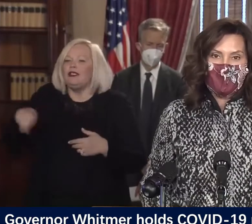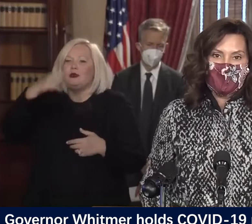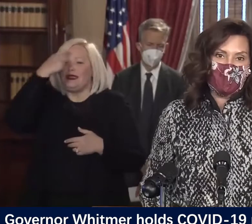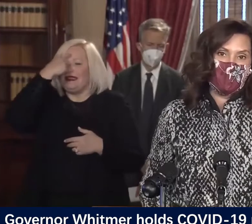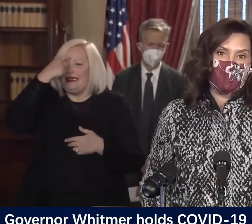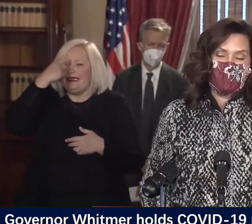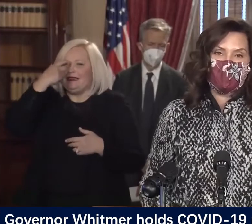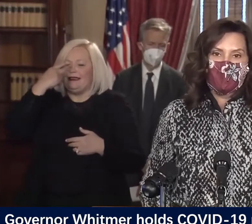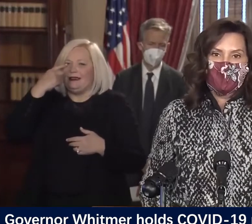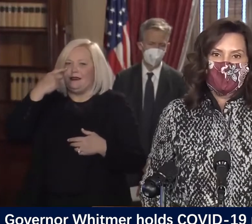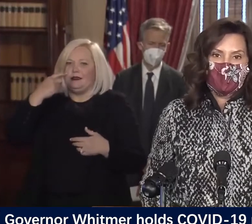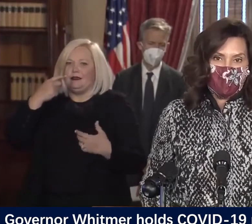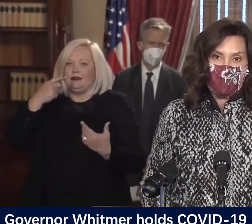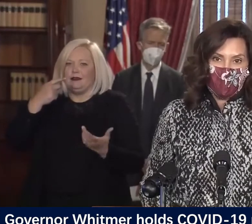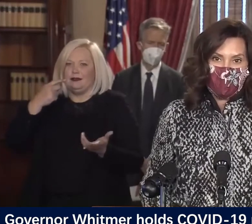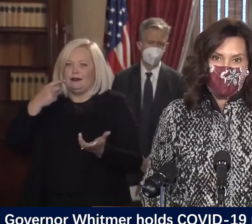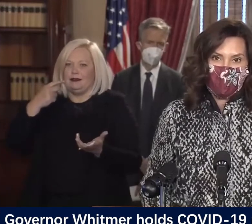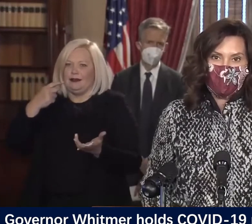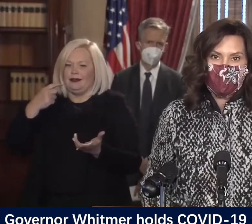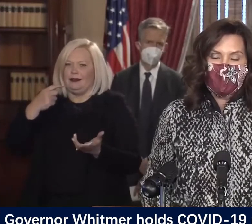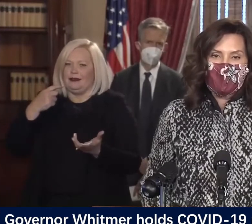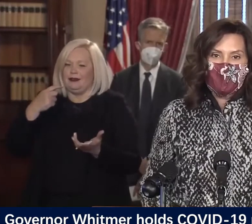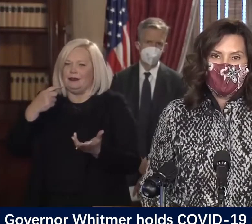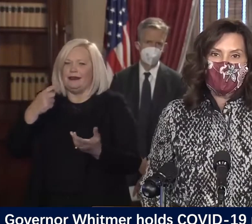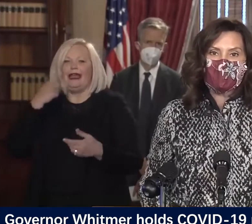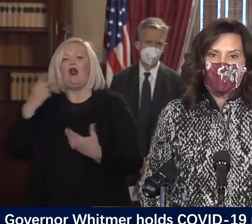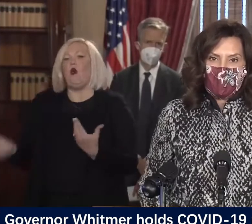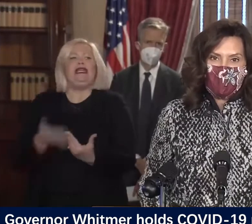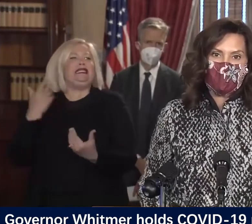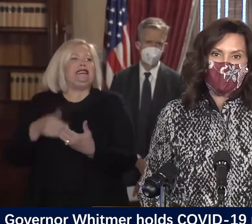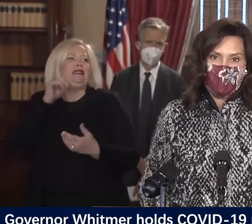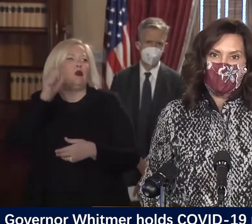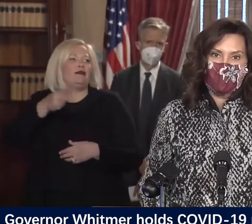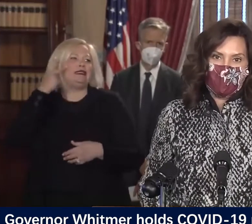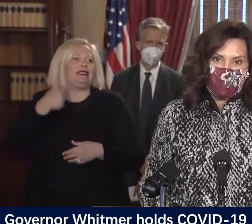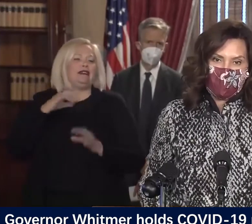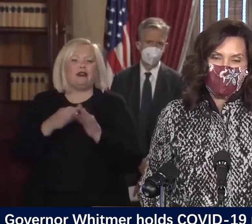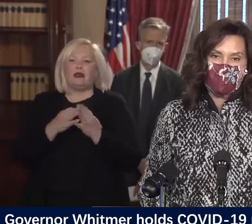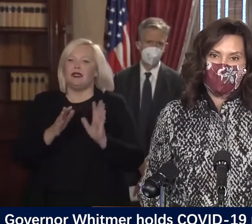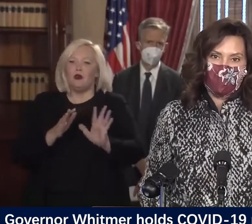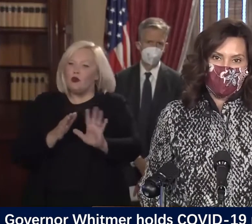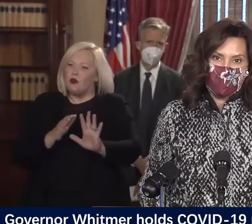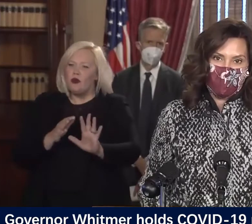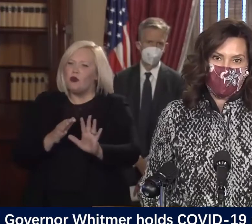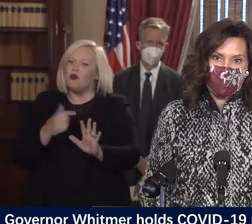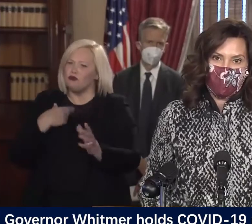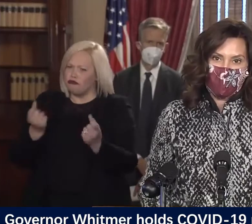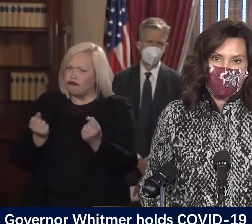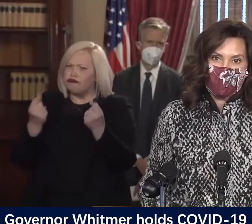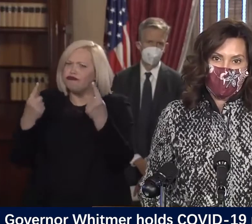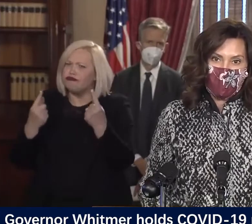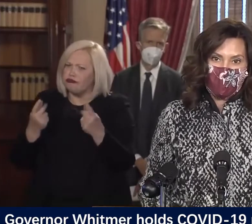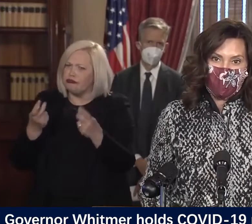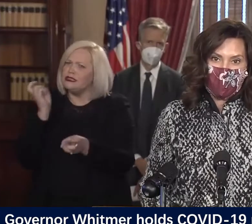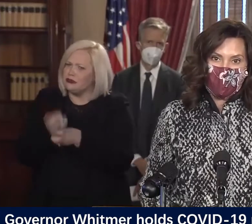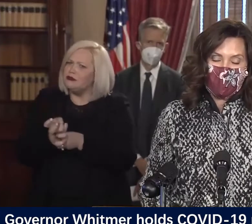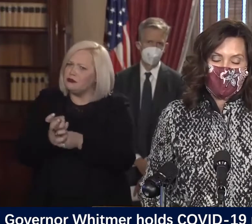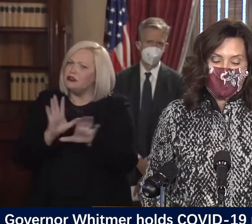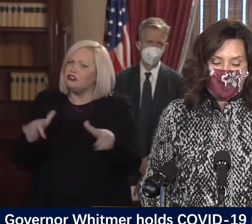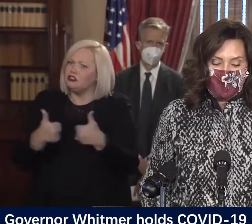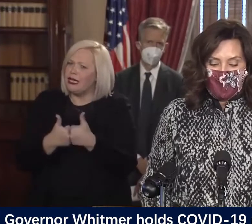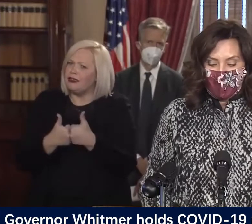minimize that's hard to do, but it's absolutely essential this year that we do